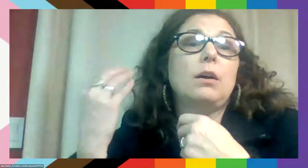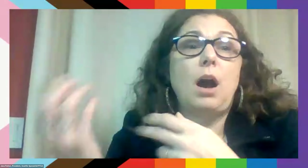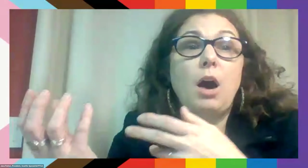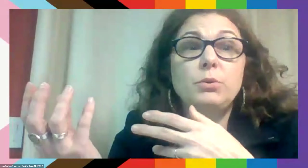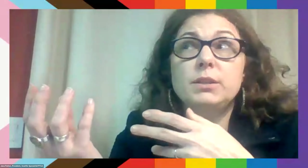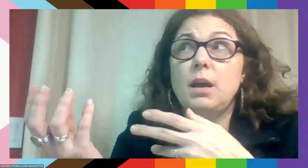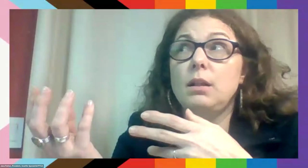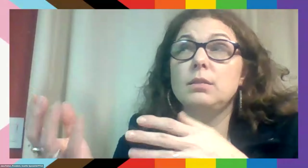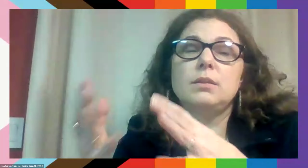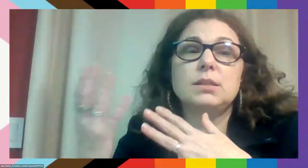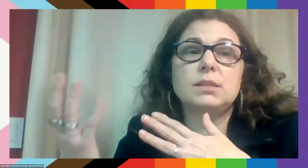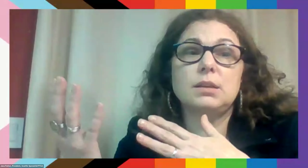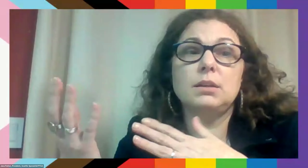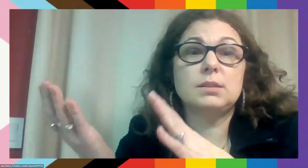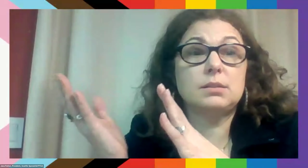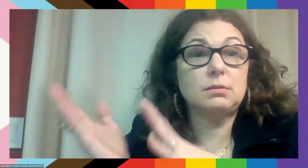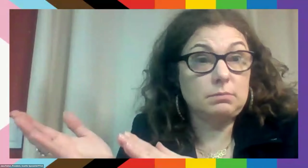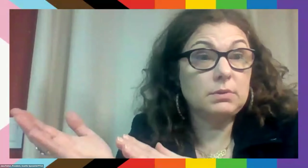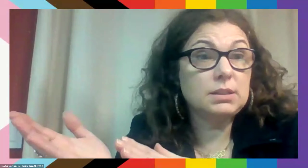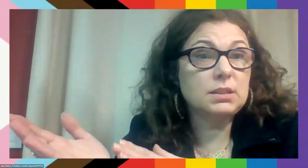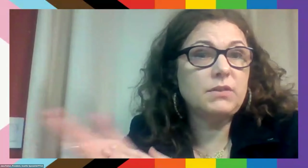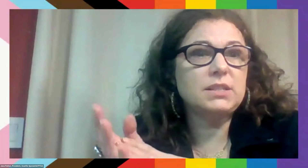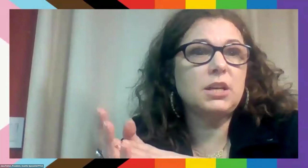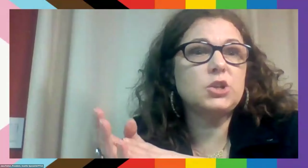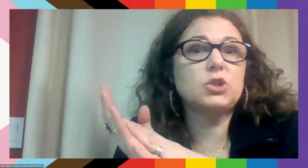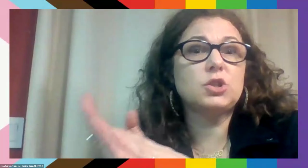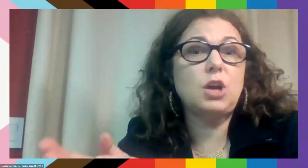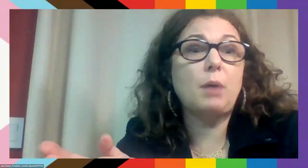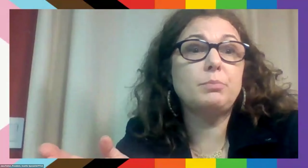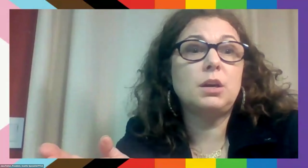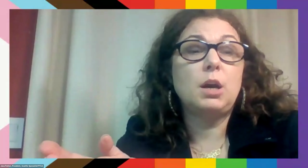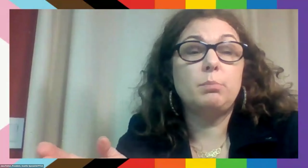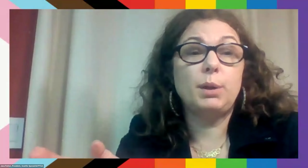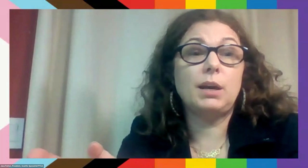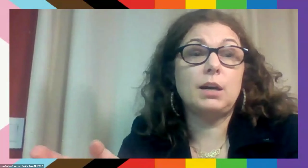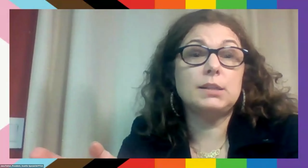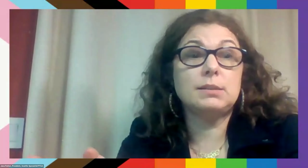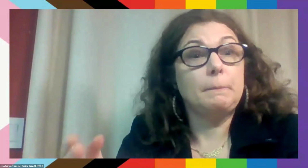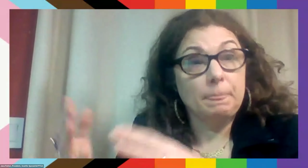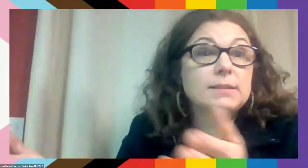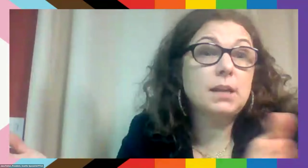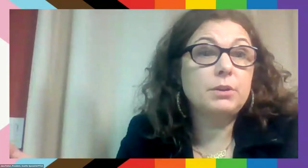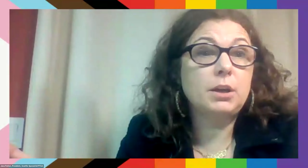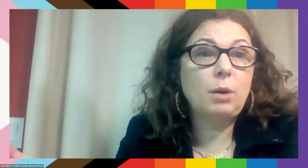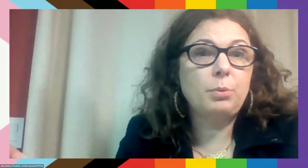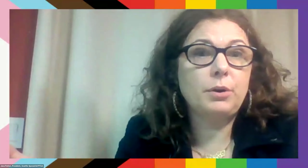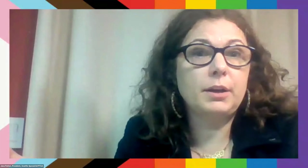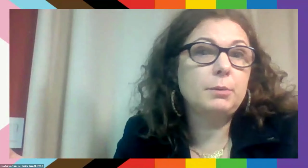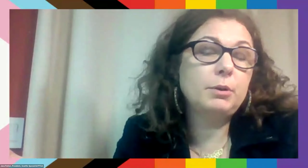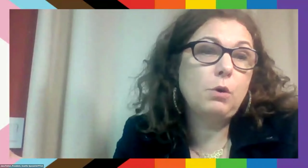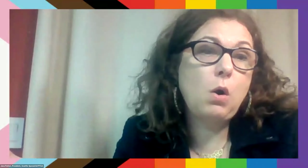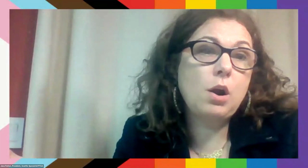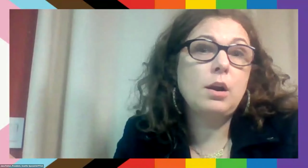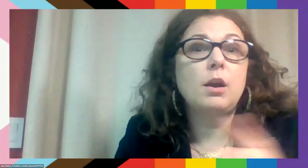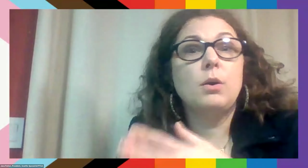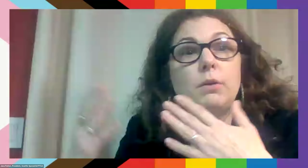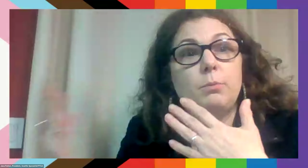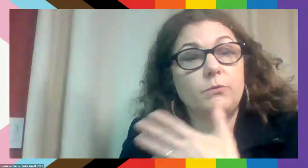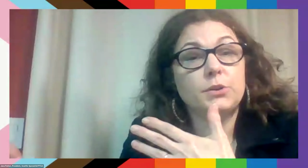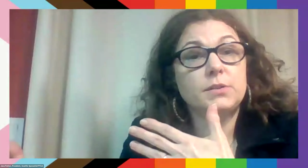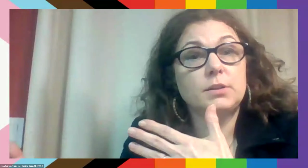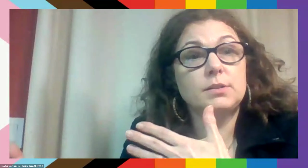is, how do we tell that these investigations stopped because that's how they operated